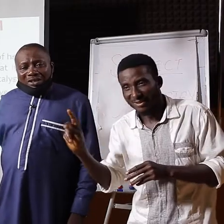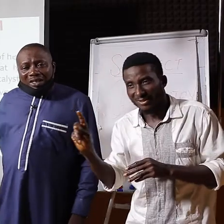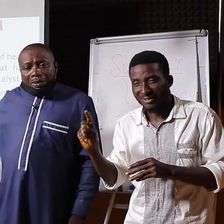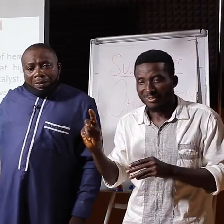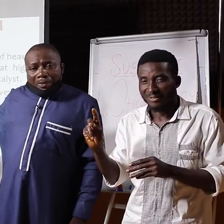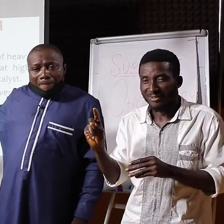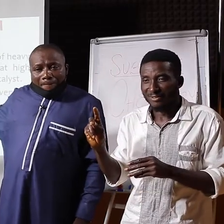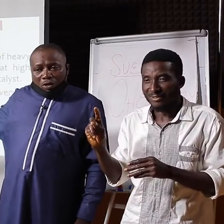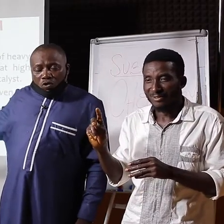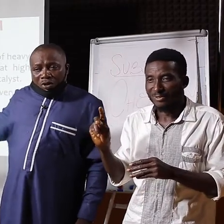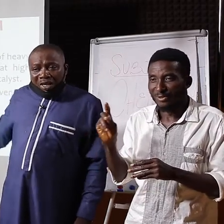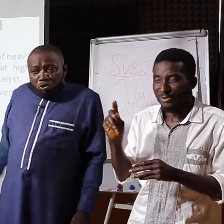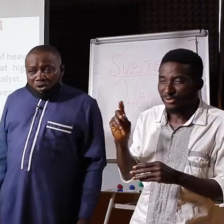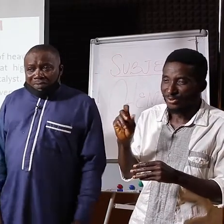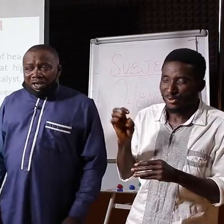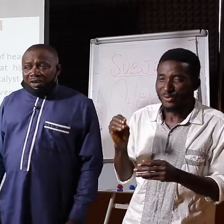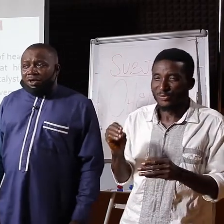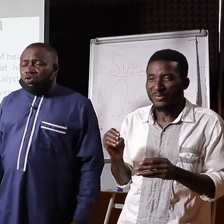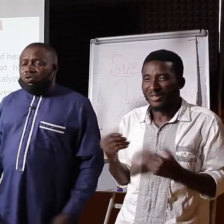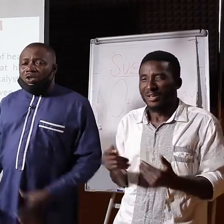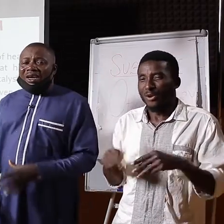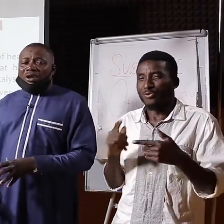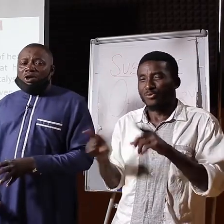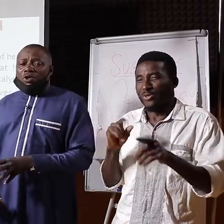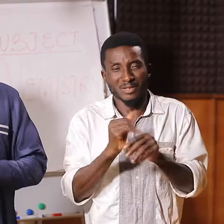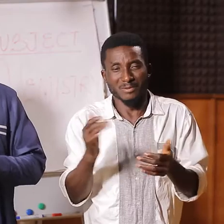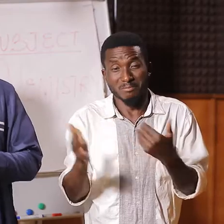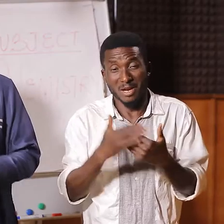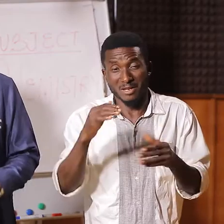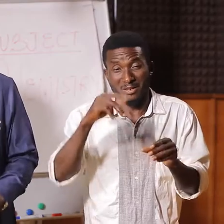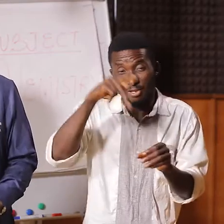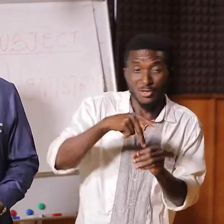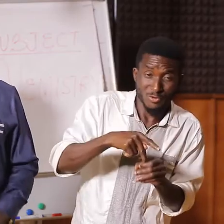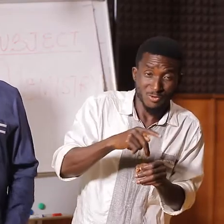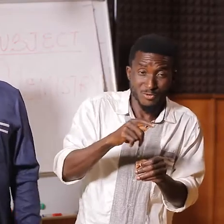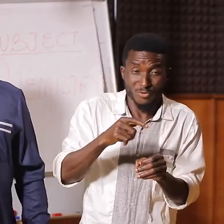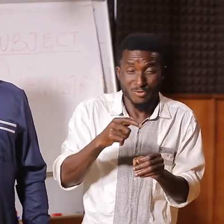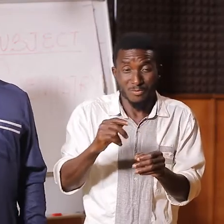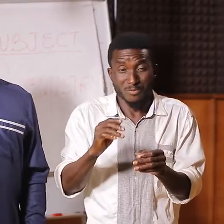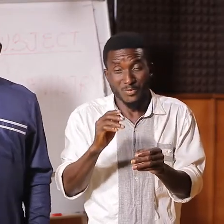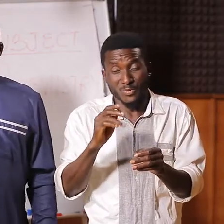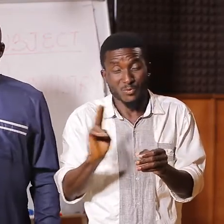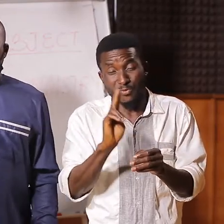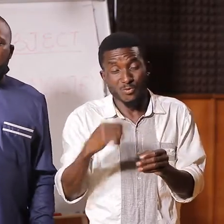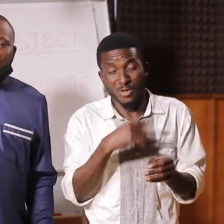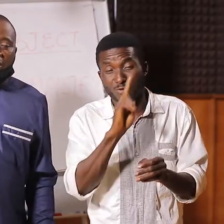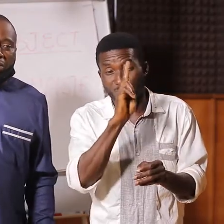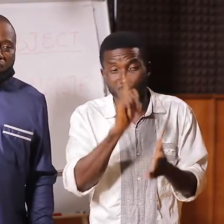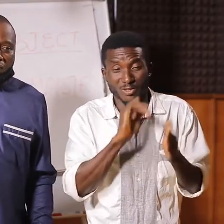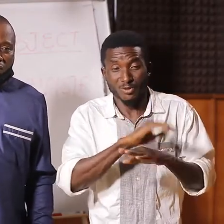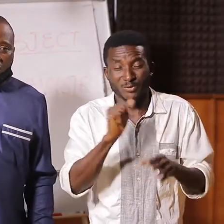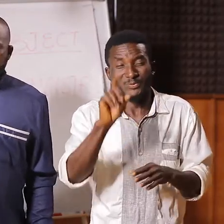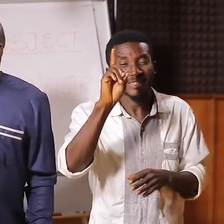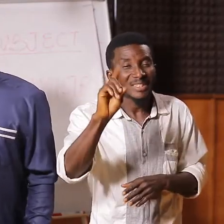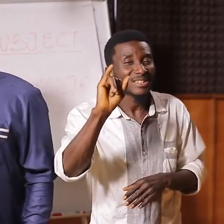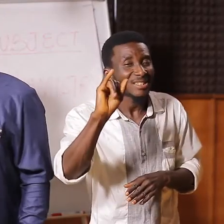concern is the petrol. Then how do we get back our petrol? We carry out what we call distillation. By the time we carry out distillation, we now have our